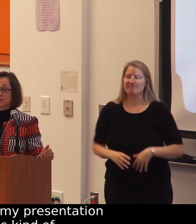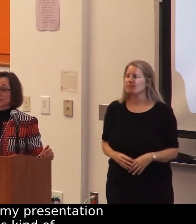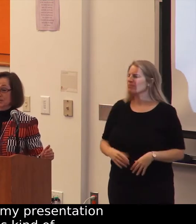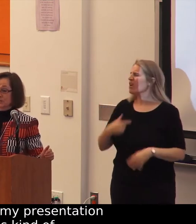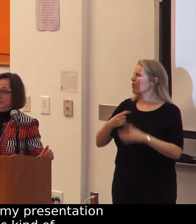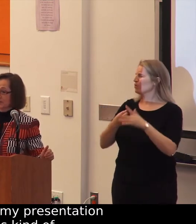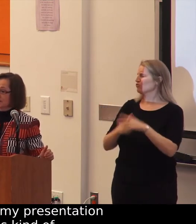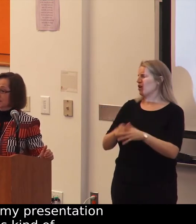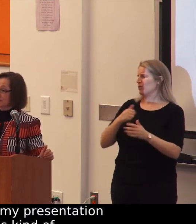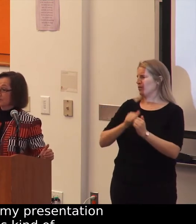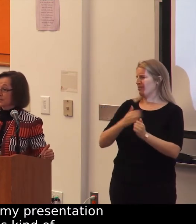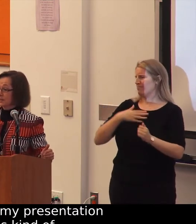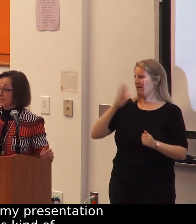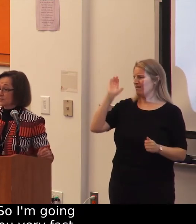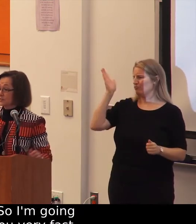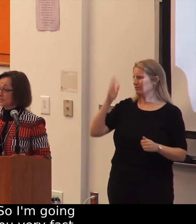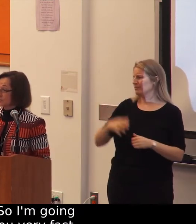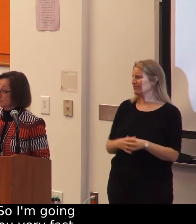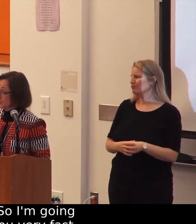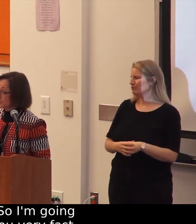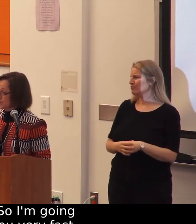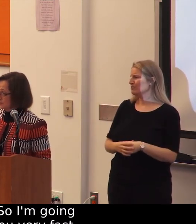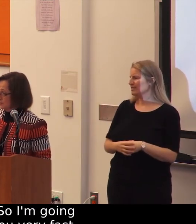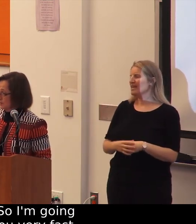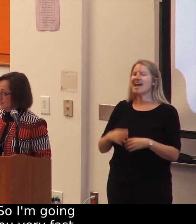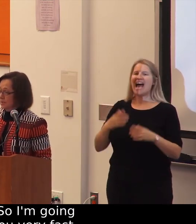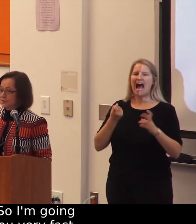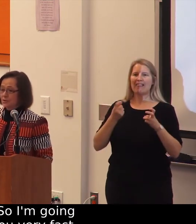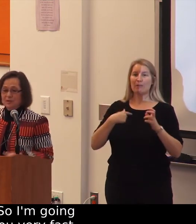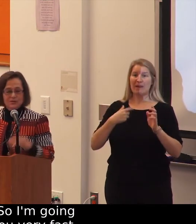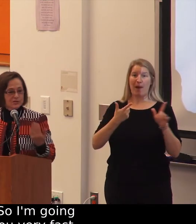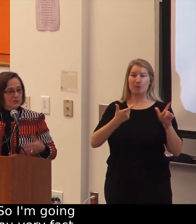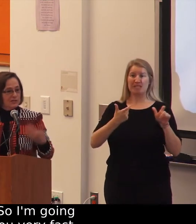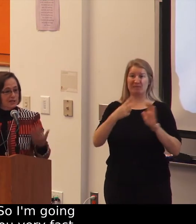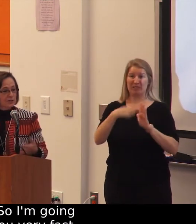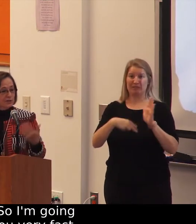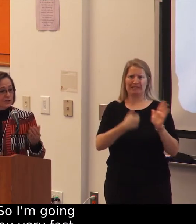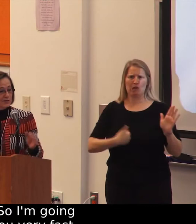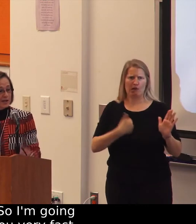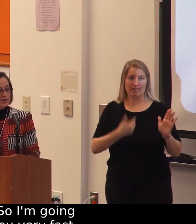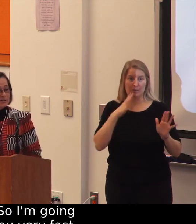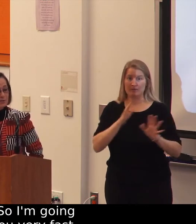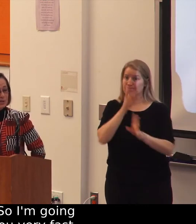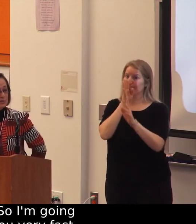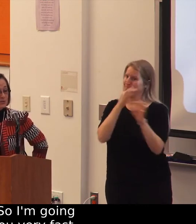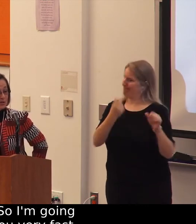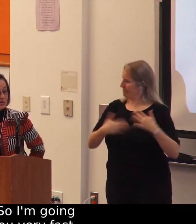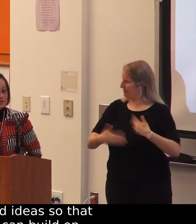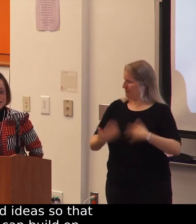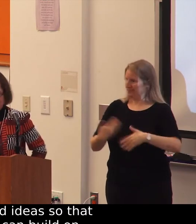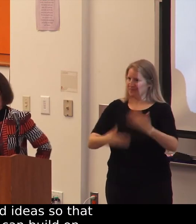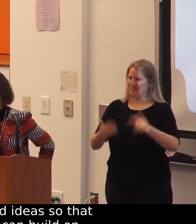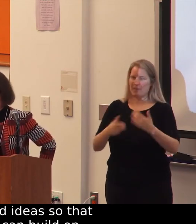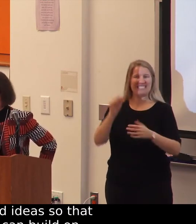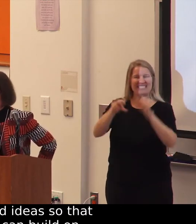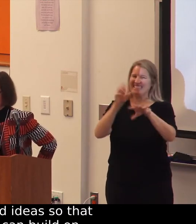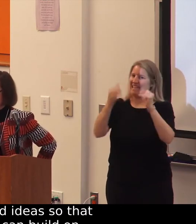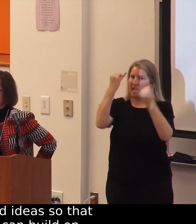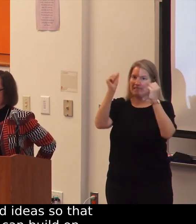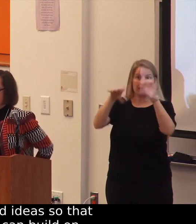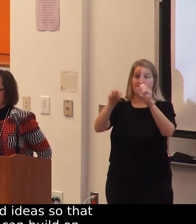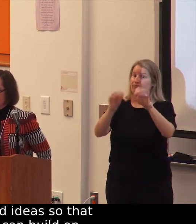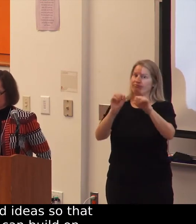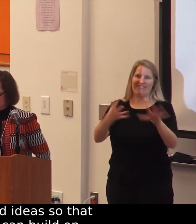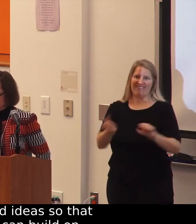my presentation, and it's kind of an exercise in speed reading. So I'm going to sort of take you very fast to a number of thoughts and